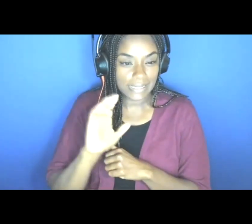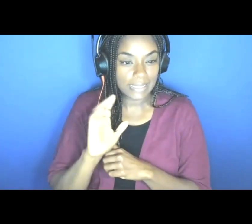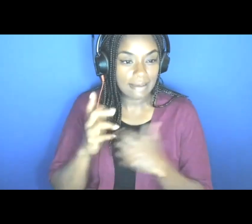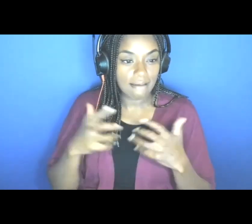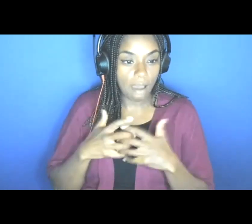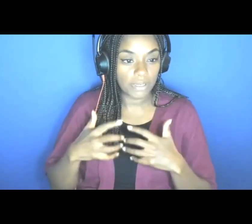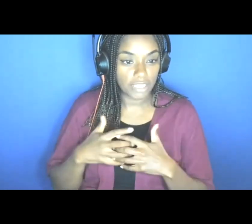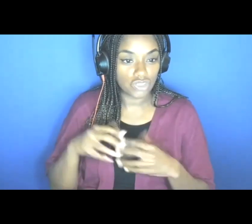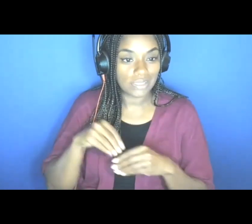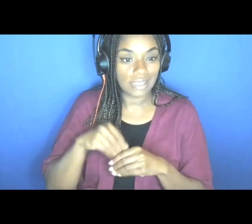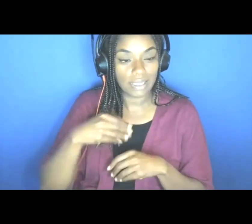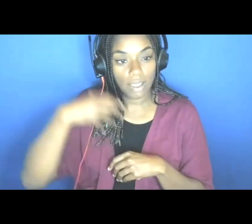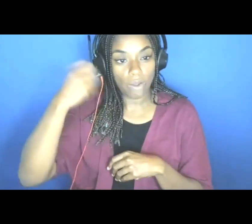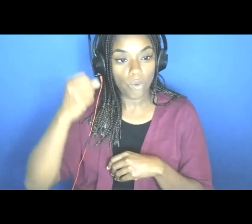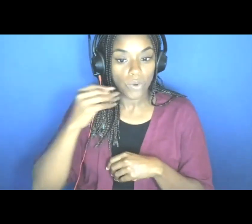So,